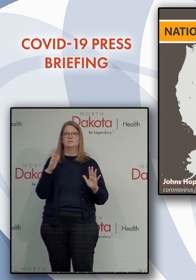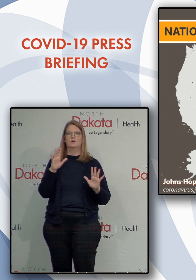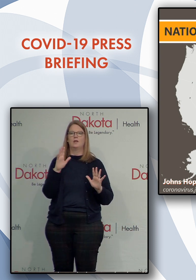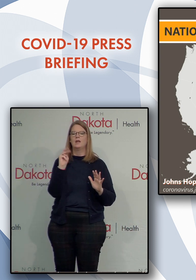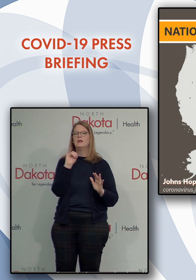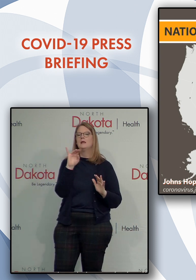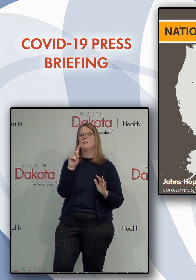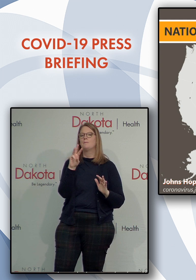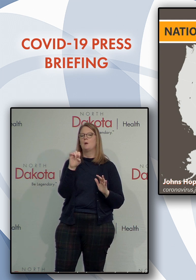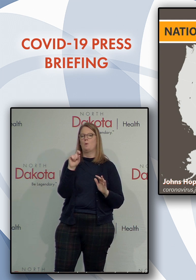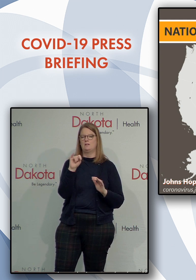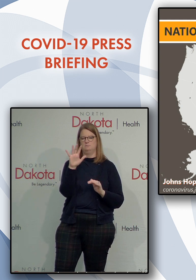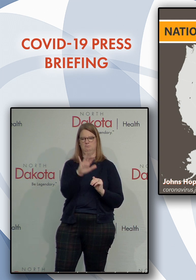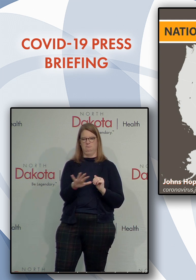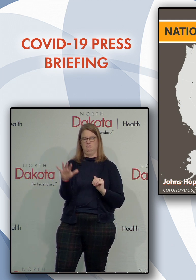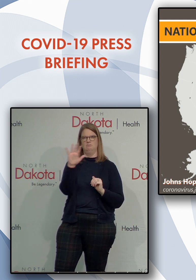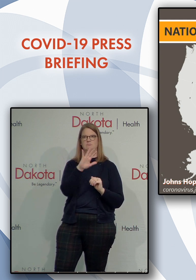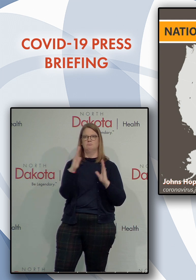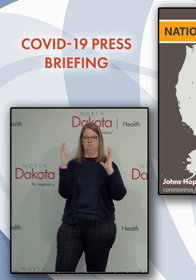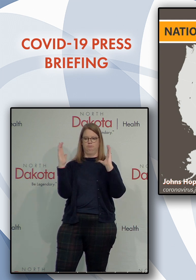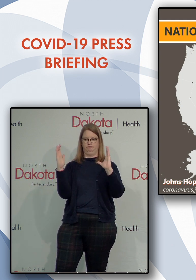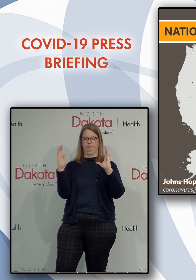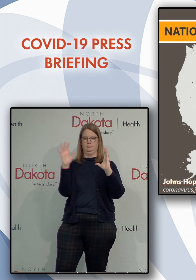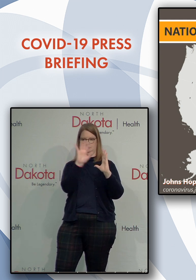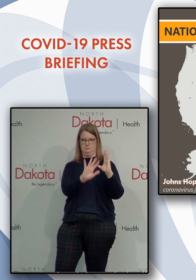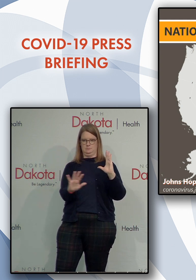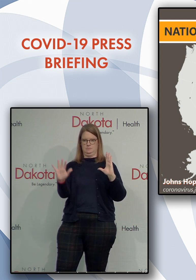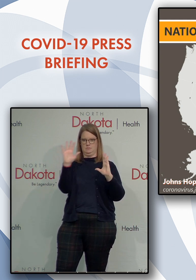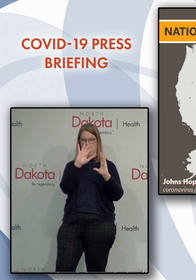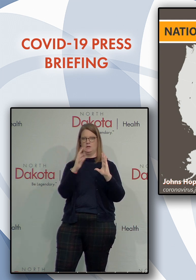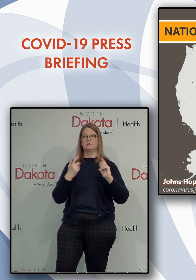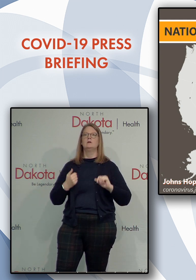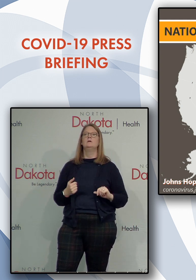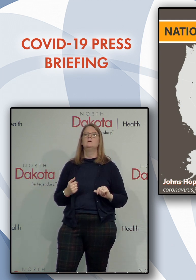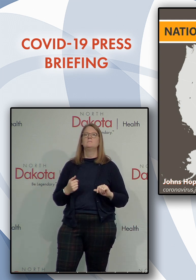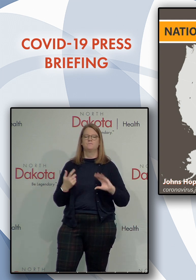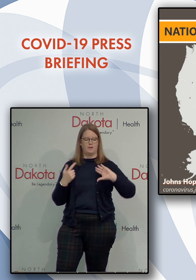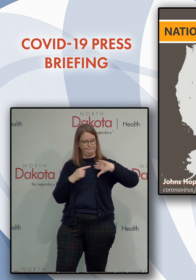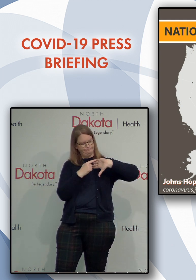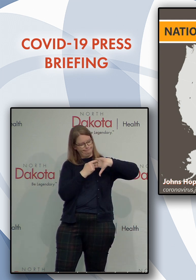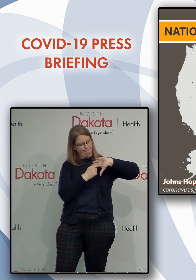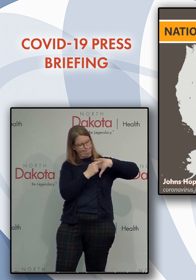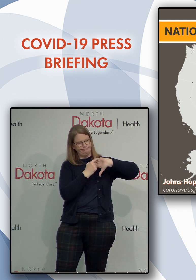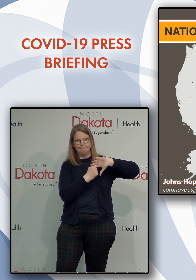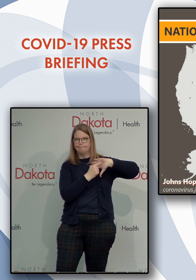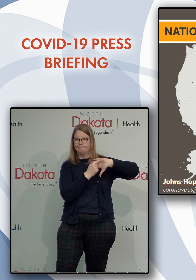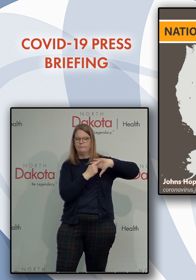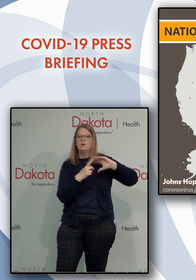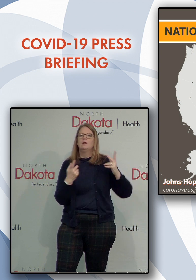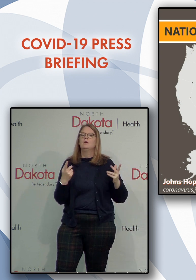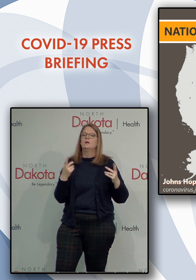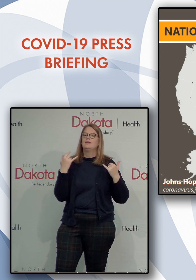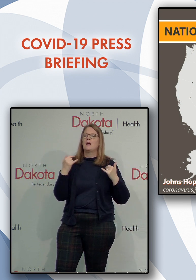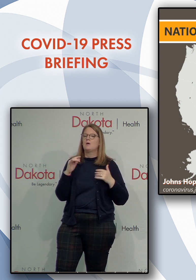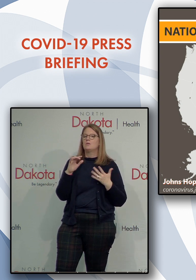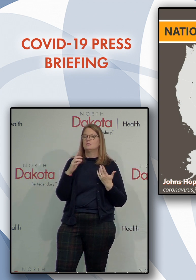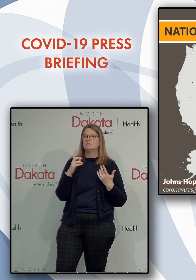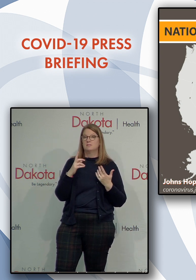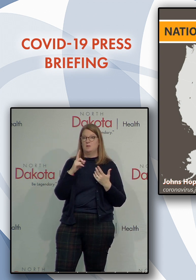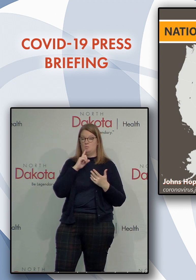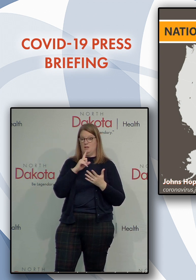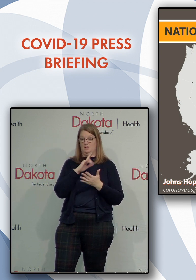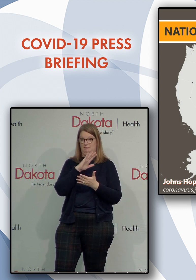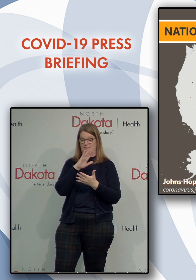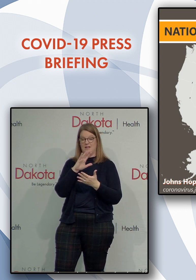the Midwest is what we're doing right now. And again, we've talked before about there being a COVID storm that was centered in